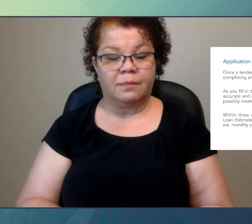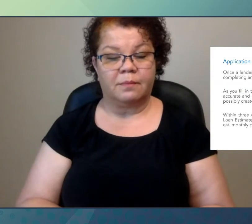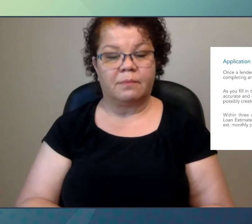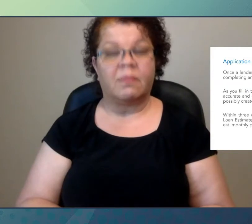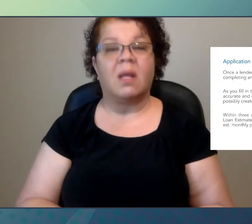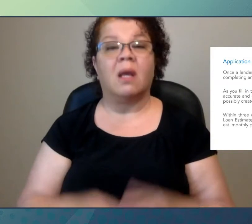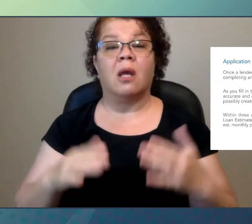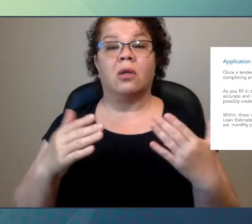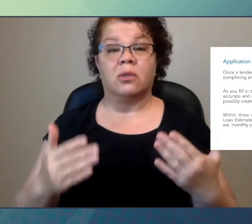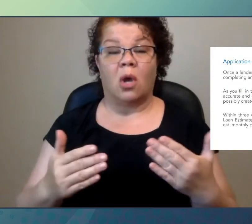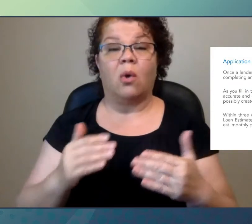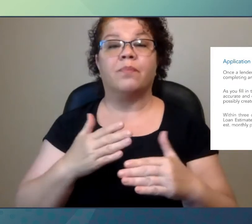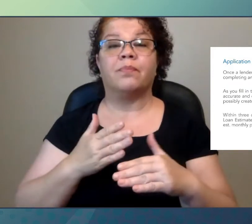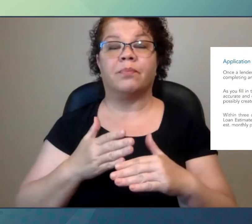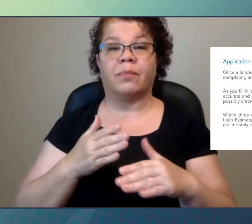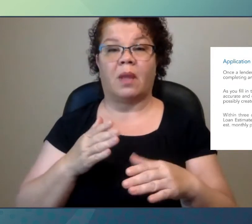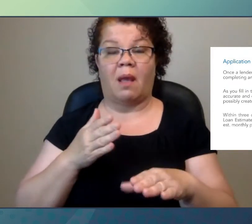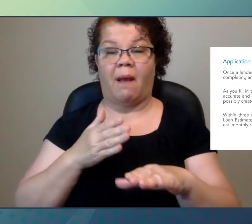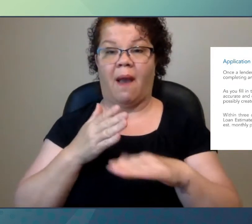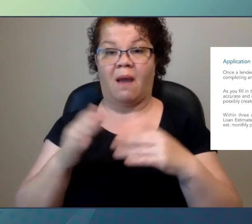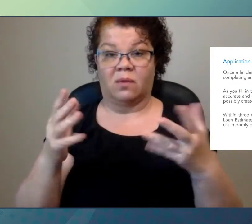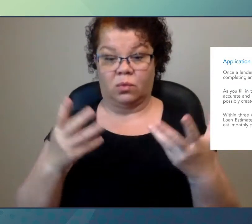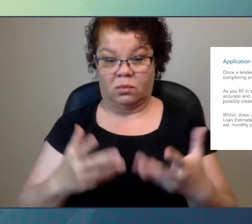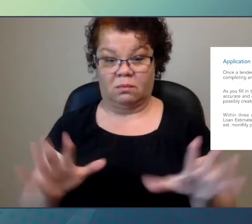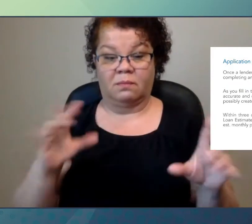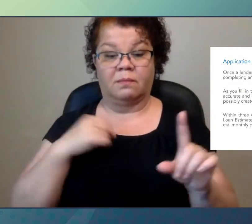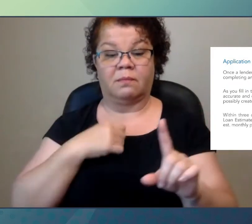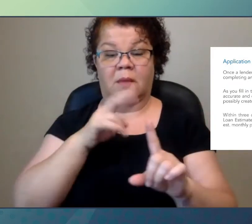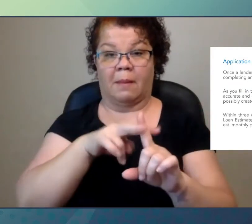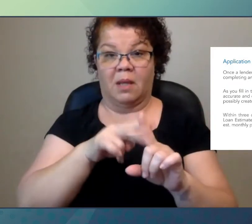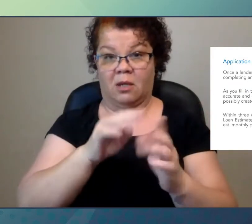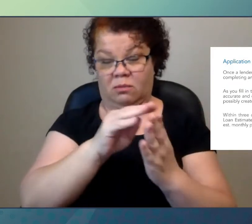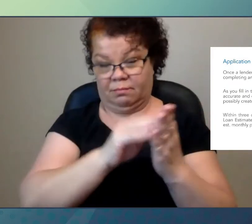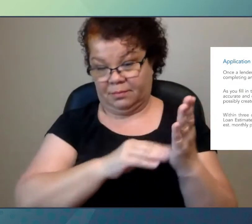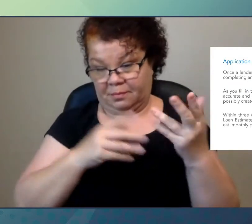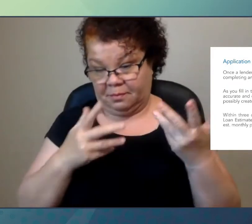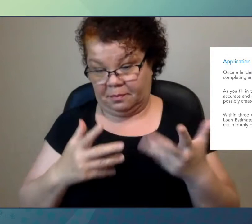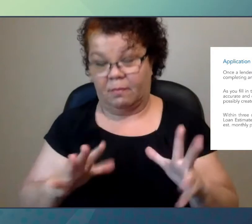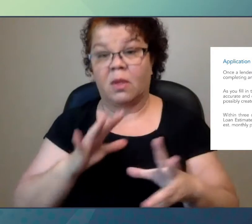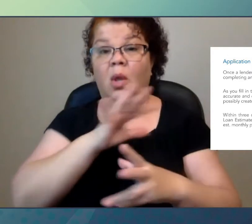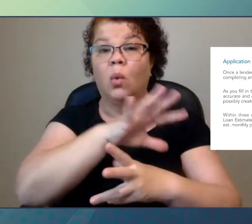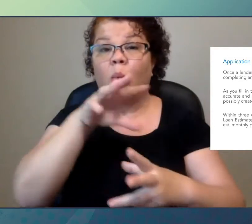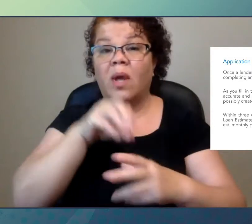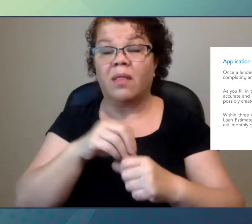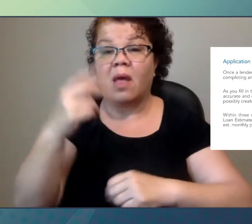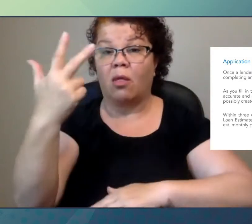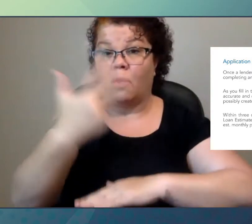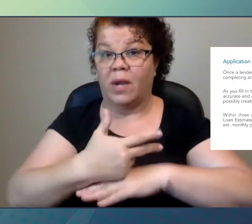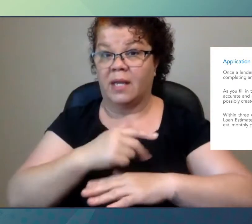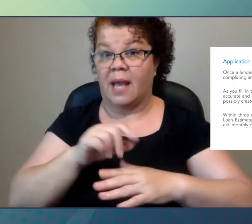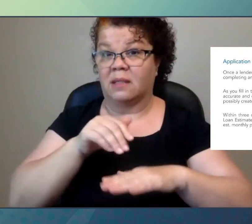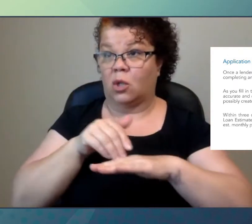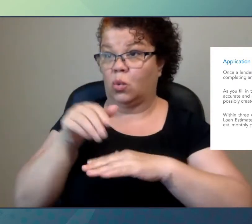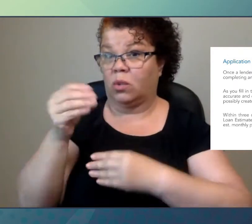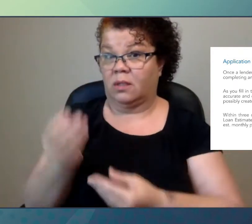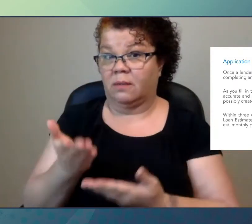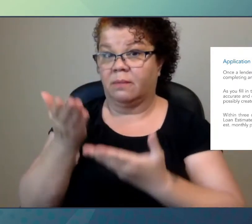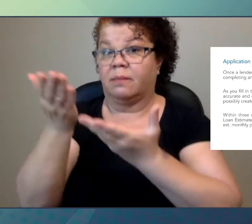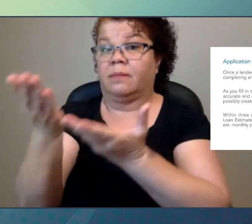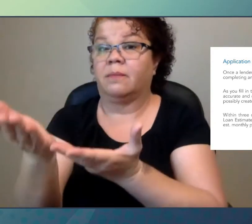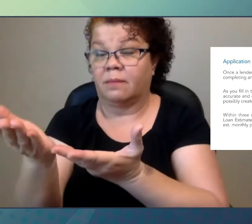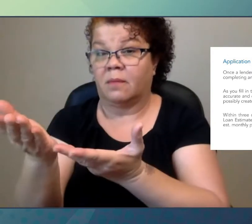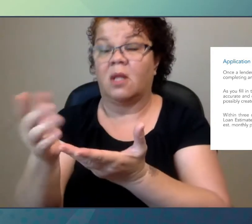So after you complete the application, within 3 days after submitting it, you should receive a